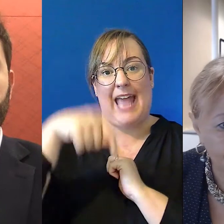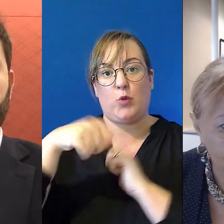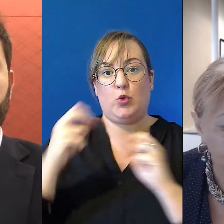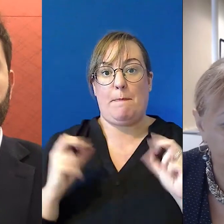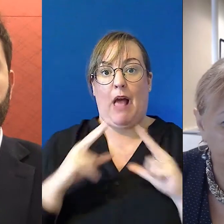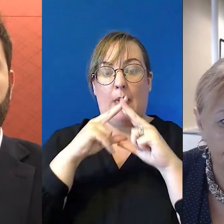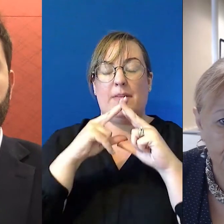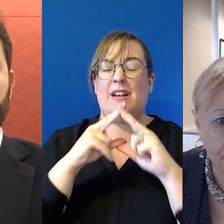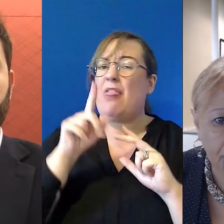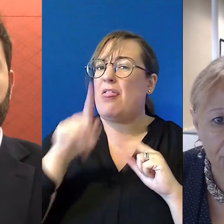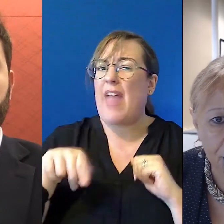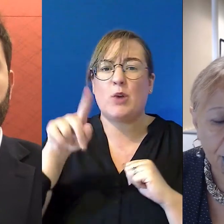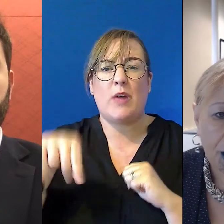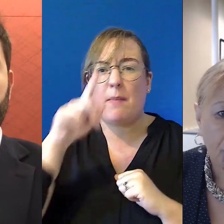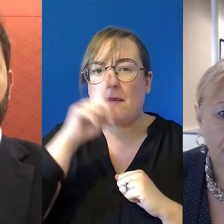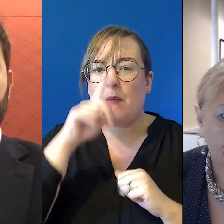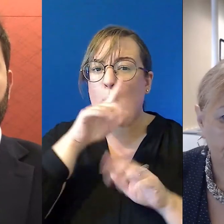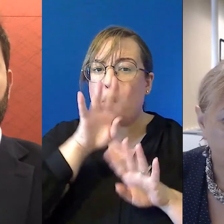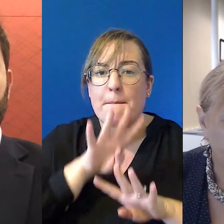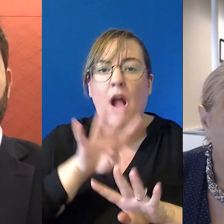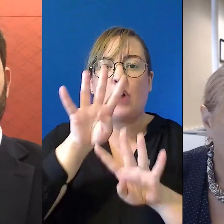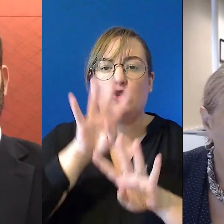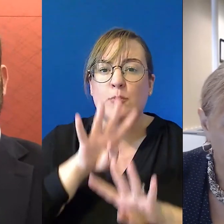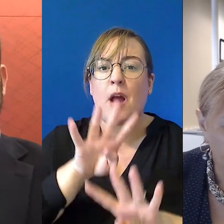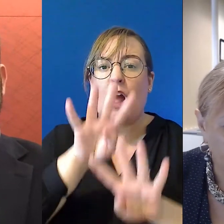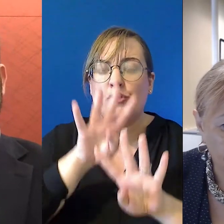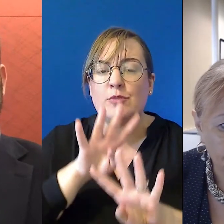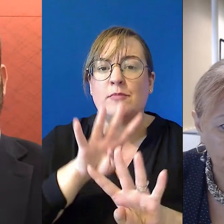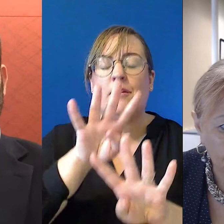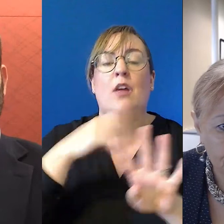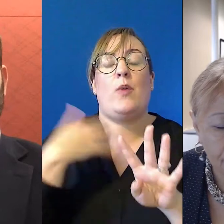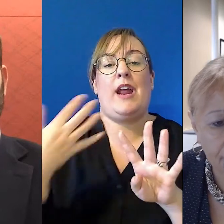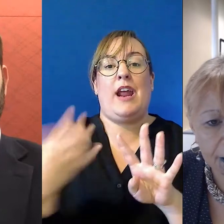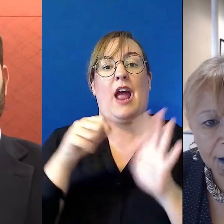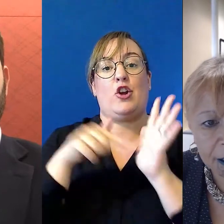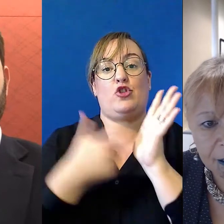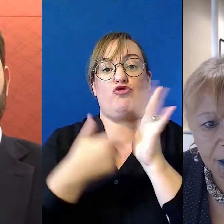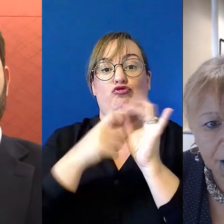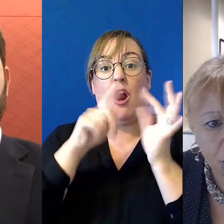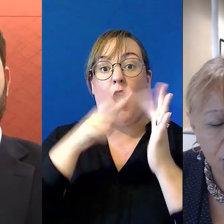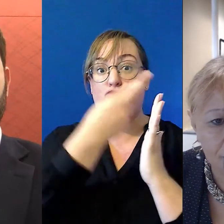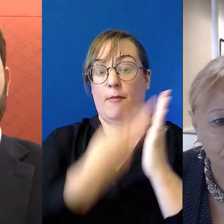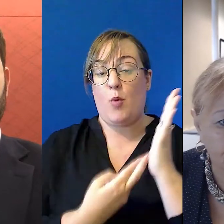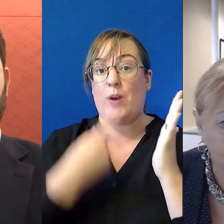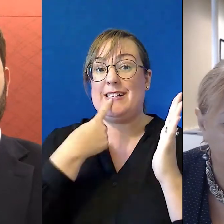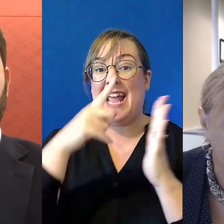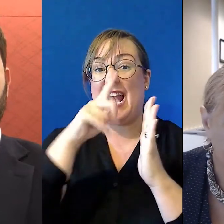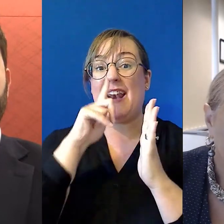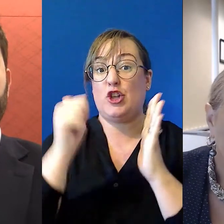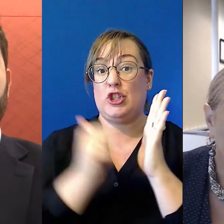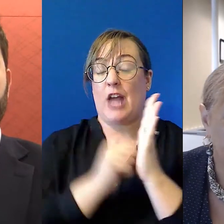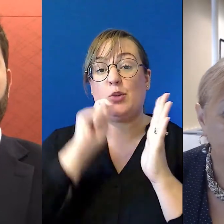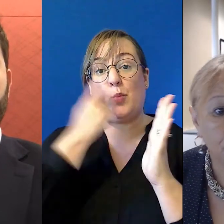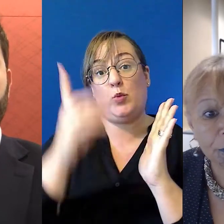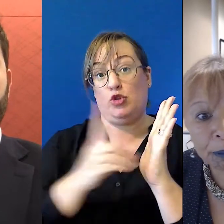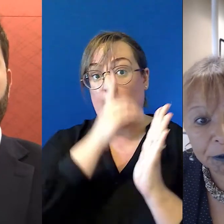Thousands of people involved in that march. There'd been a Waitangi Tribunal report saying that the legislation was discriminatory.